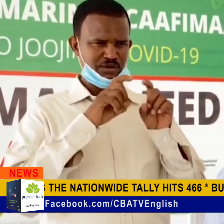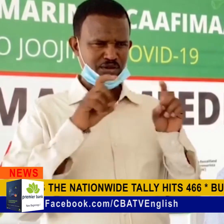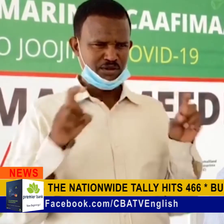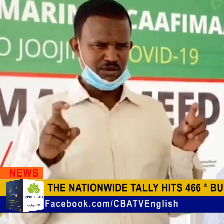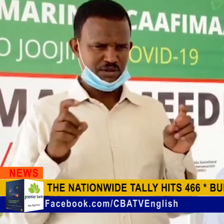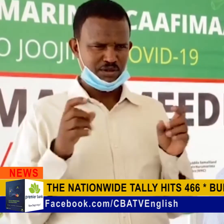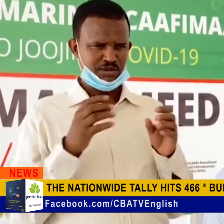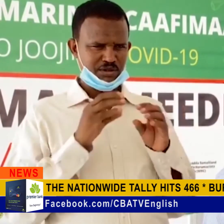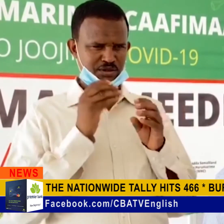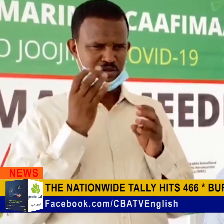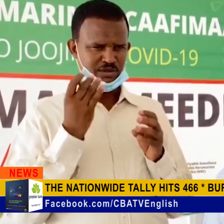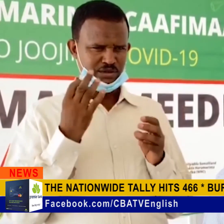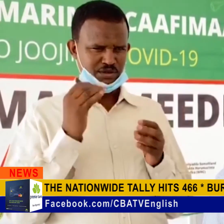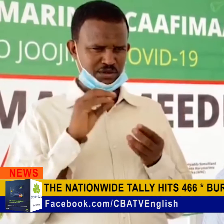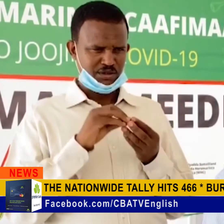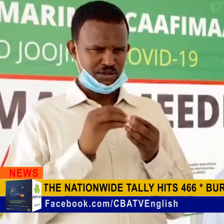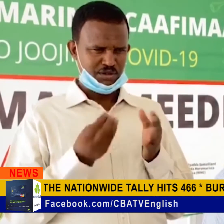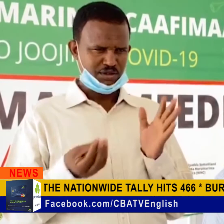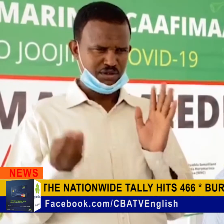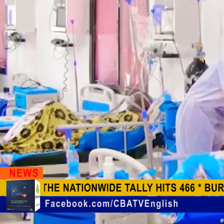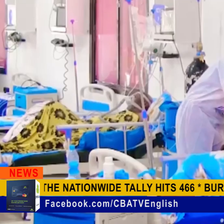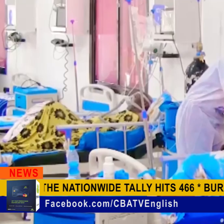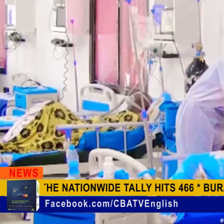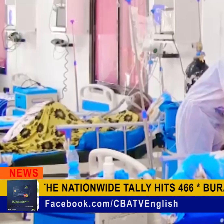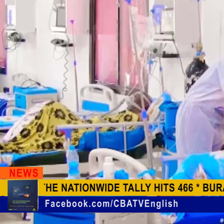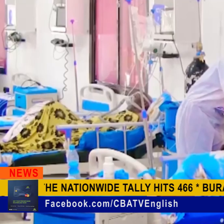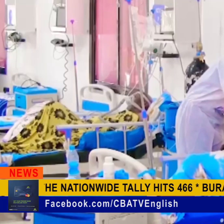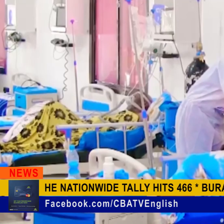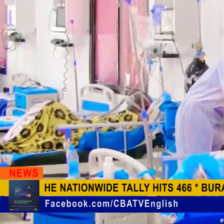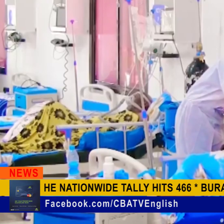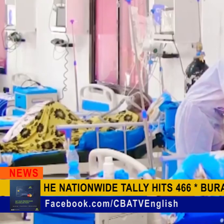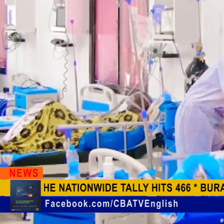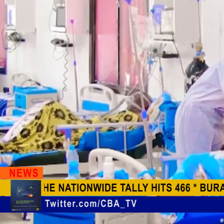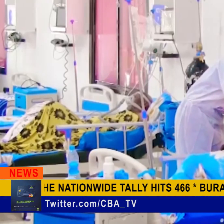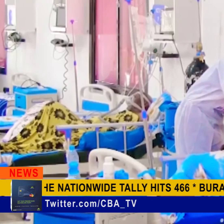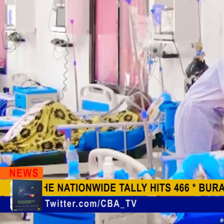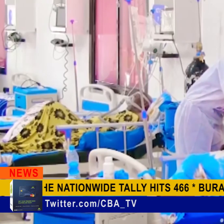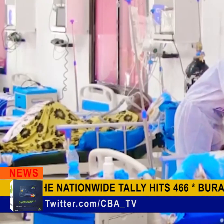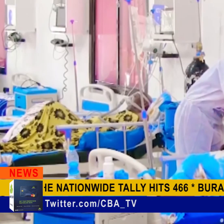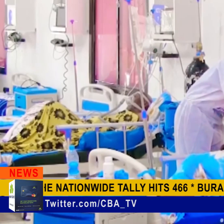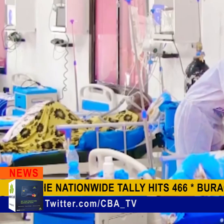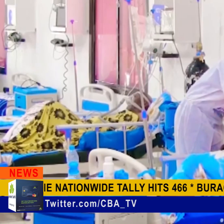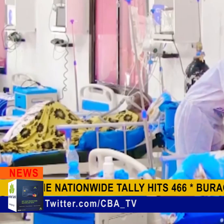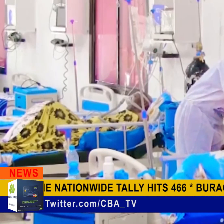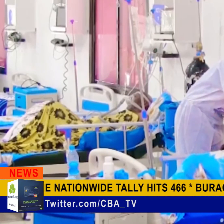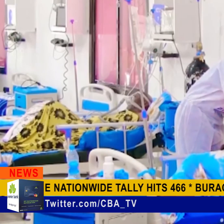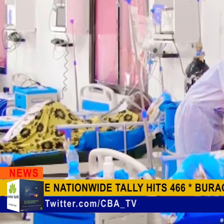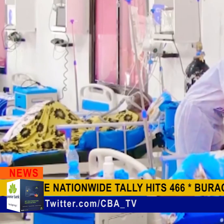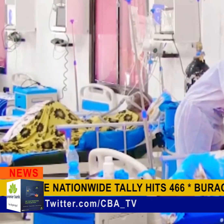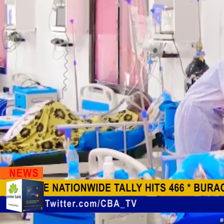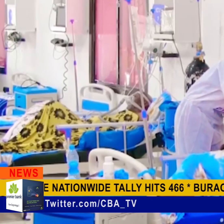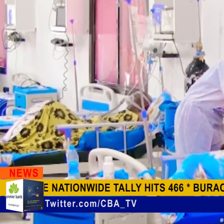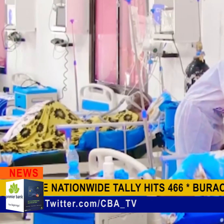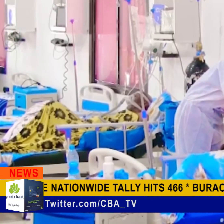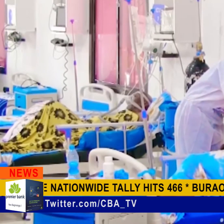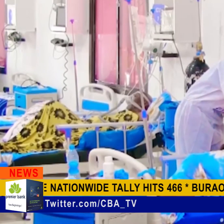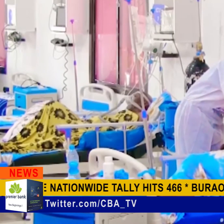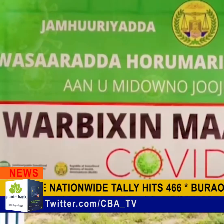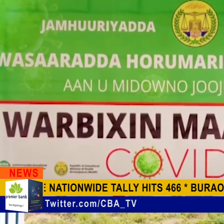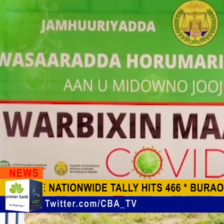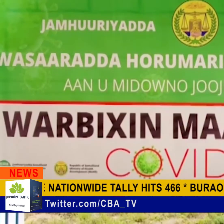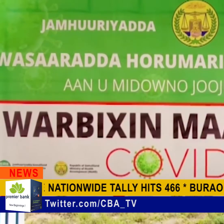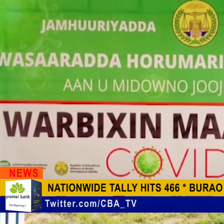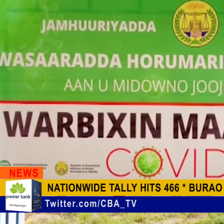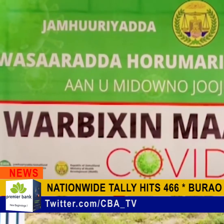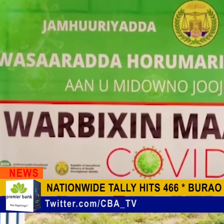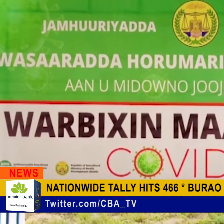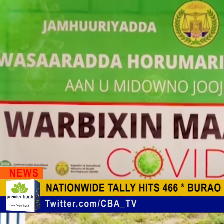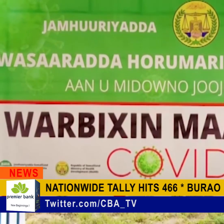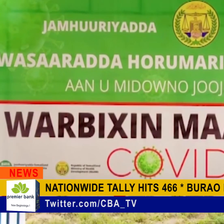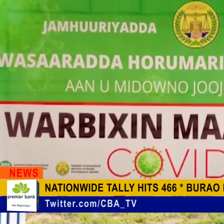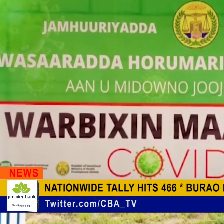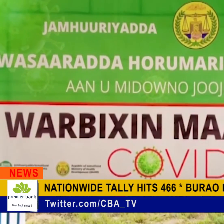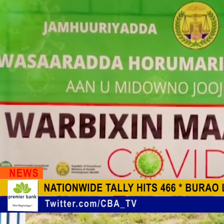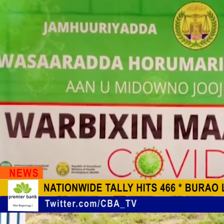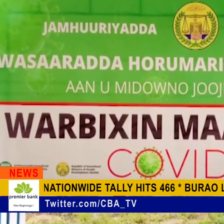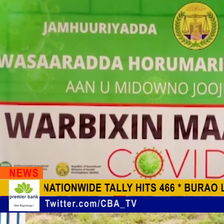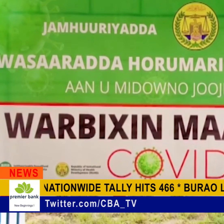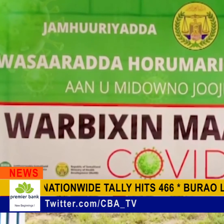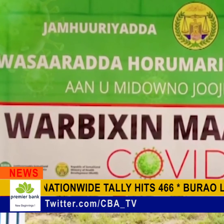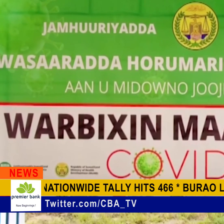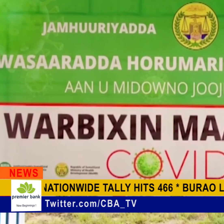virus epicenter of Somaliland, and the remaining 7 are from Burco city. Somaliland has so far conducted total laboratory tests